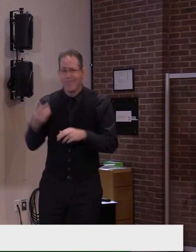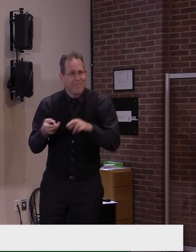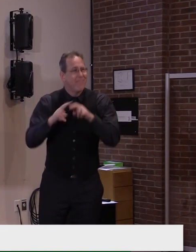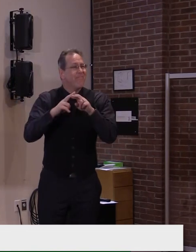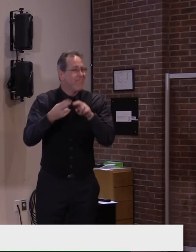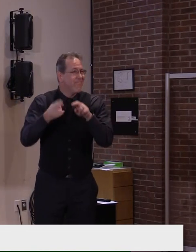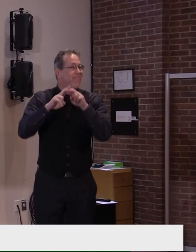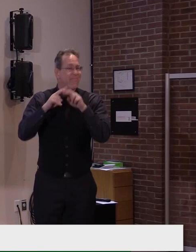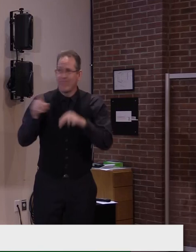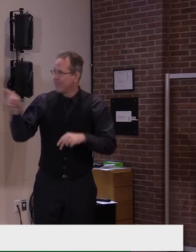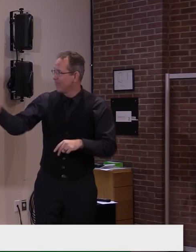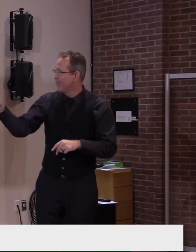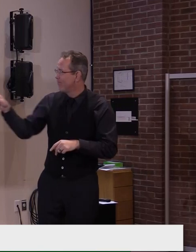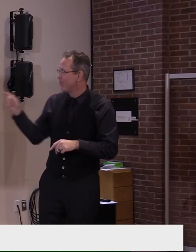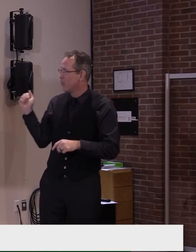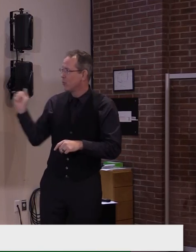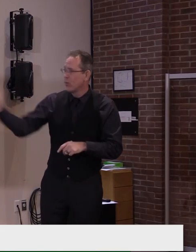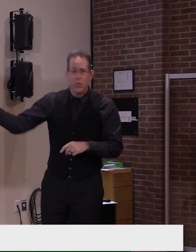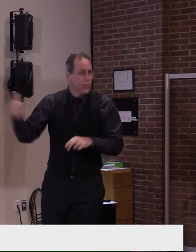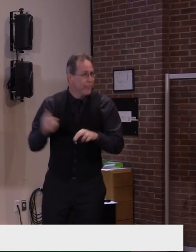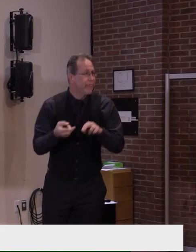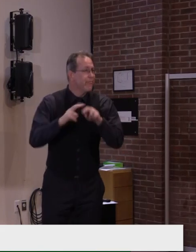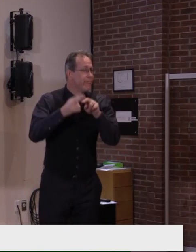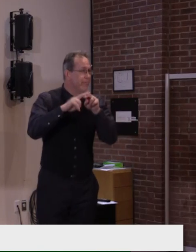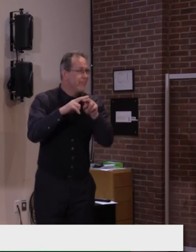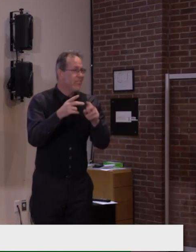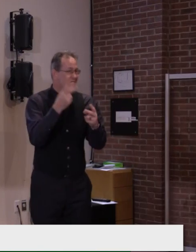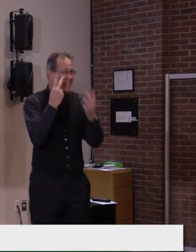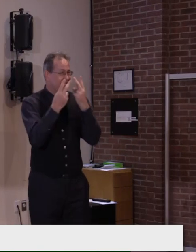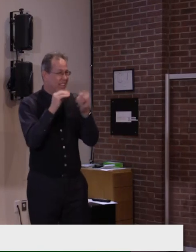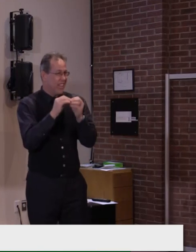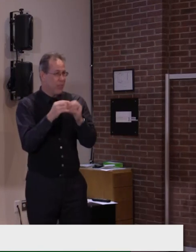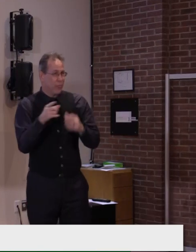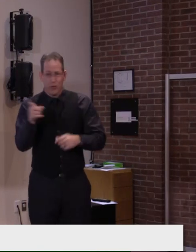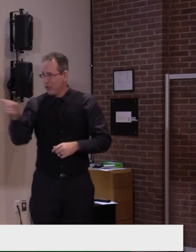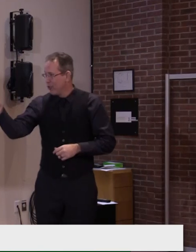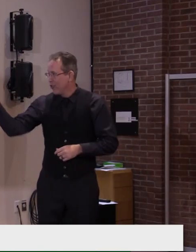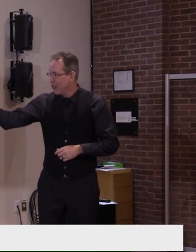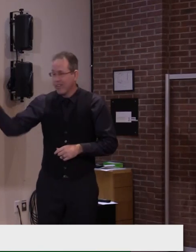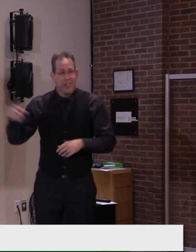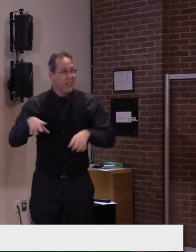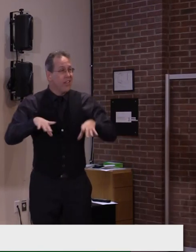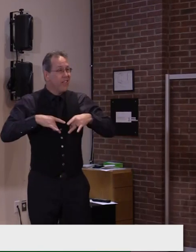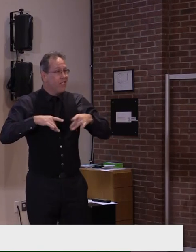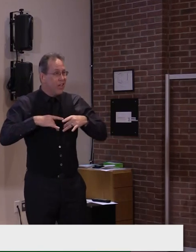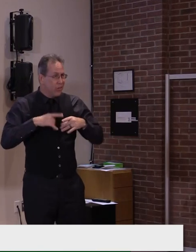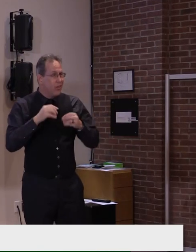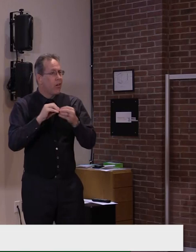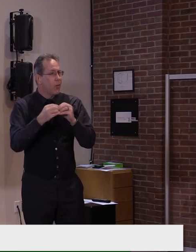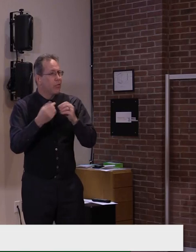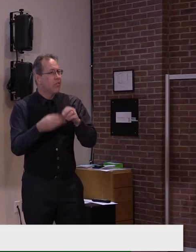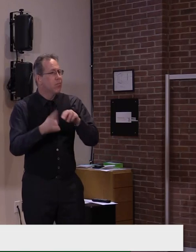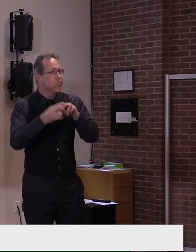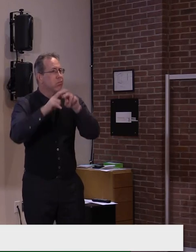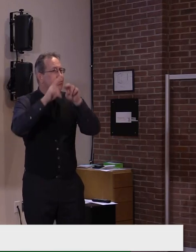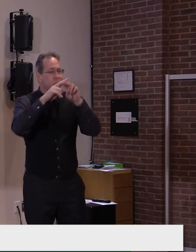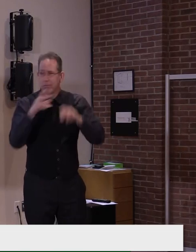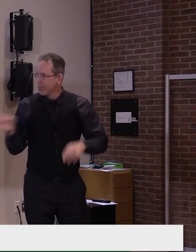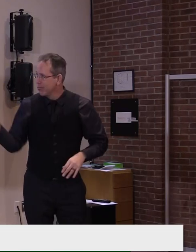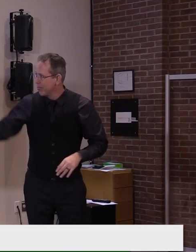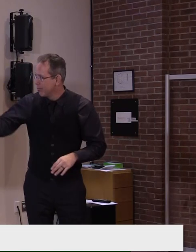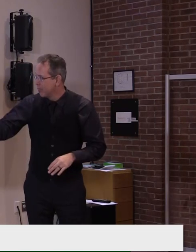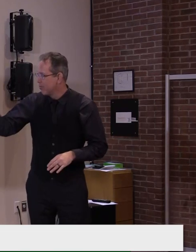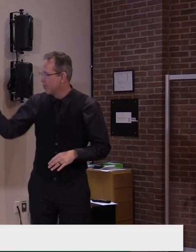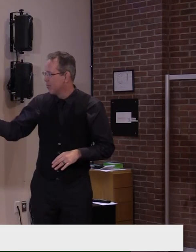of weeks. But we can see that infections in the U.S. have continued to rise as Omicron continues to spread across